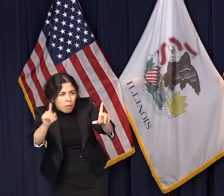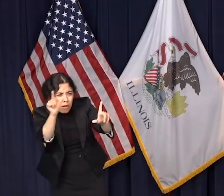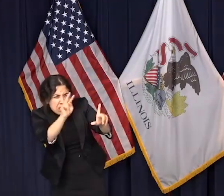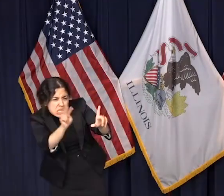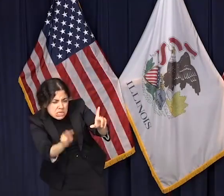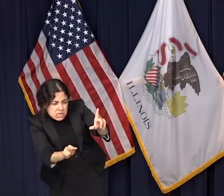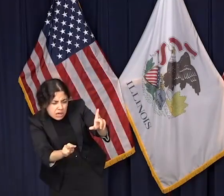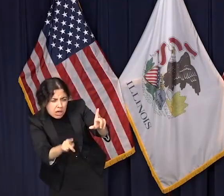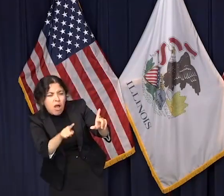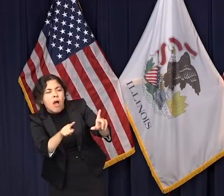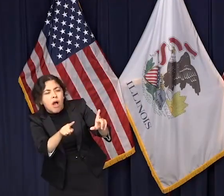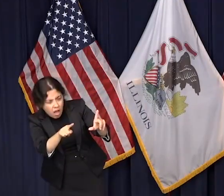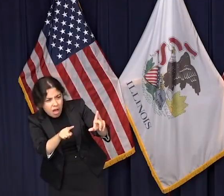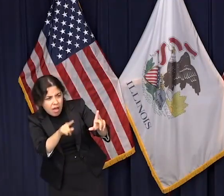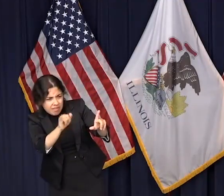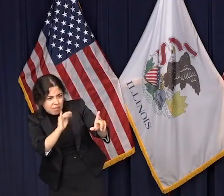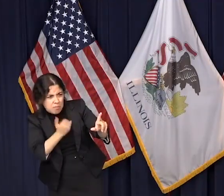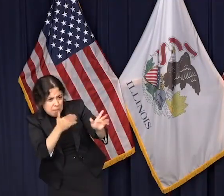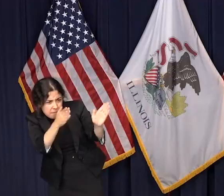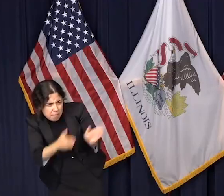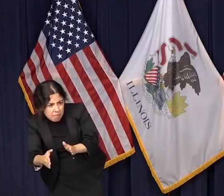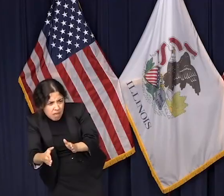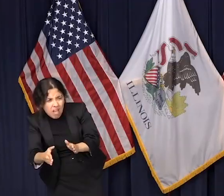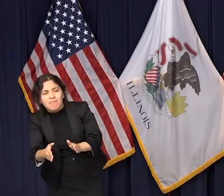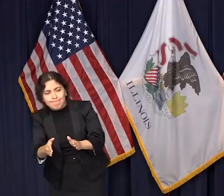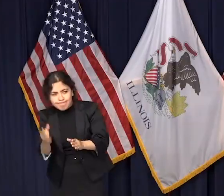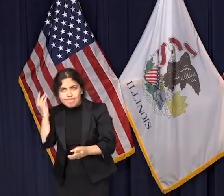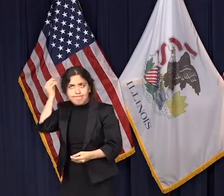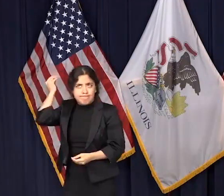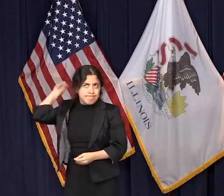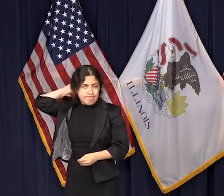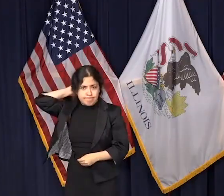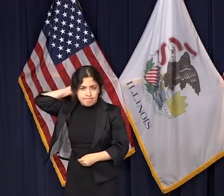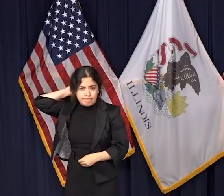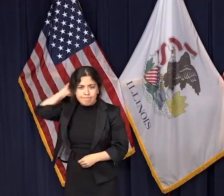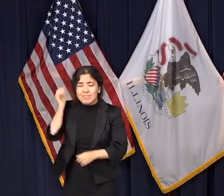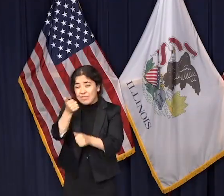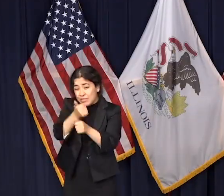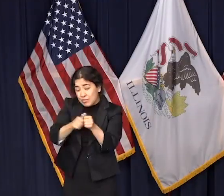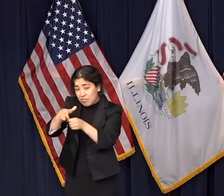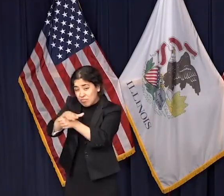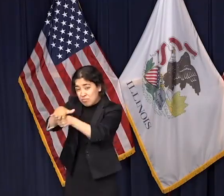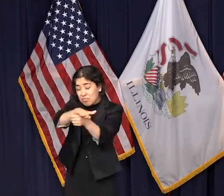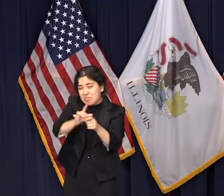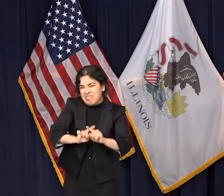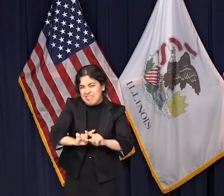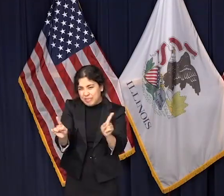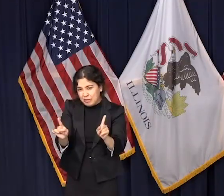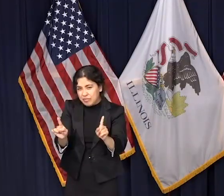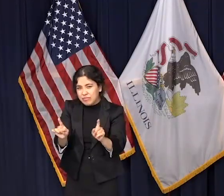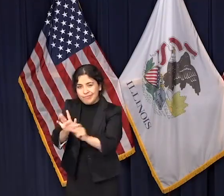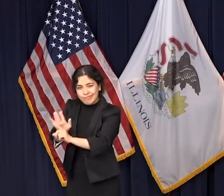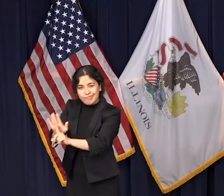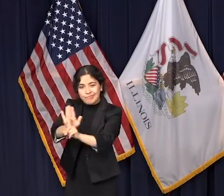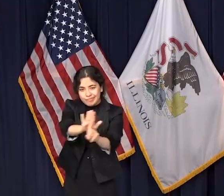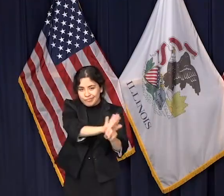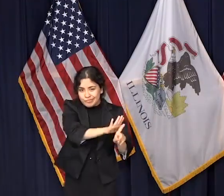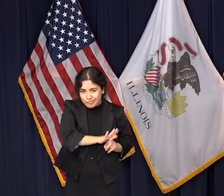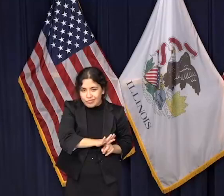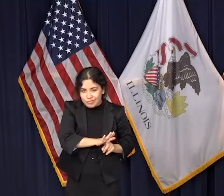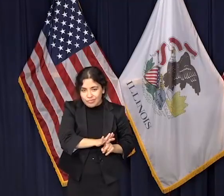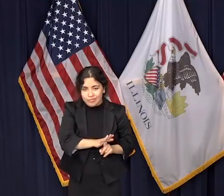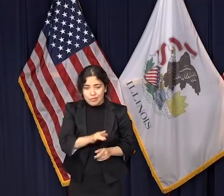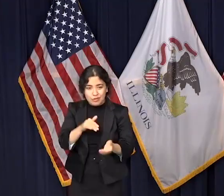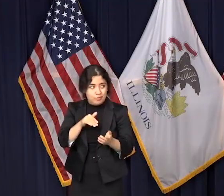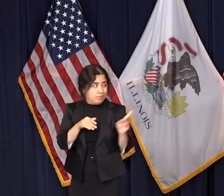of items are that we're looking at. And it'll be slightly different in each county, and I think the doctor said that as well. So I hear you